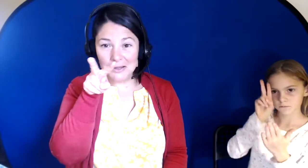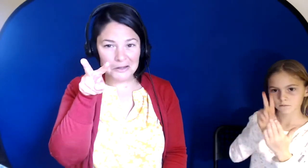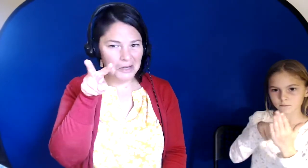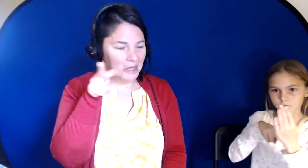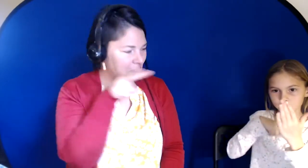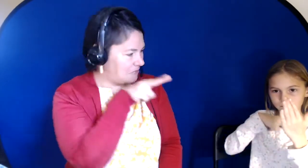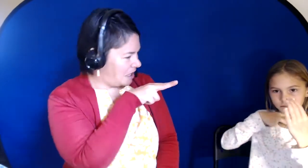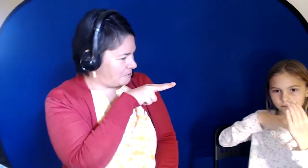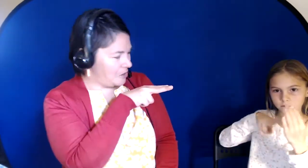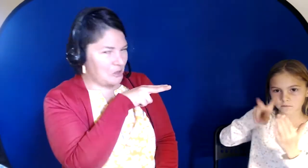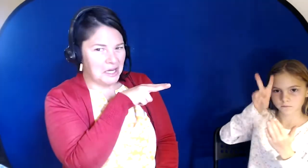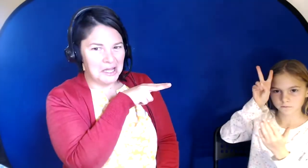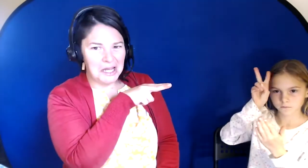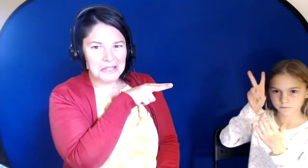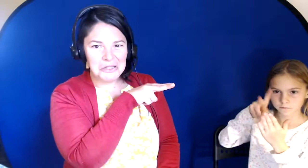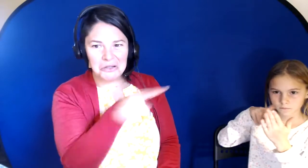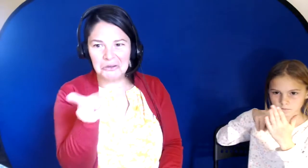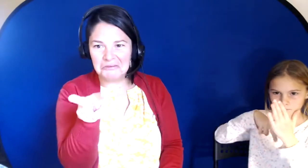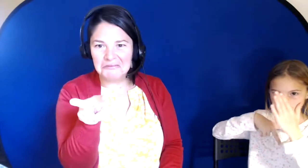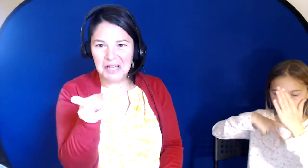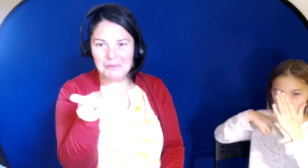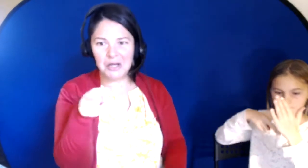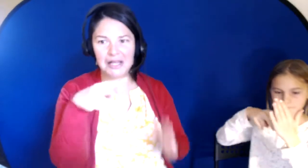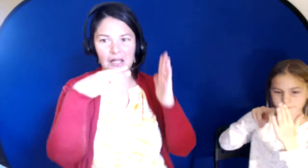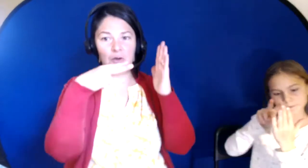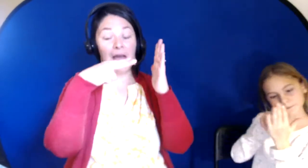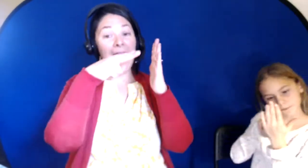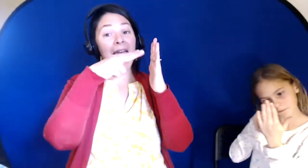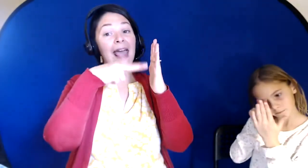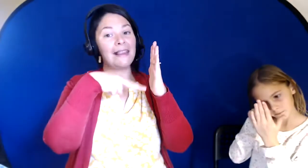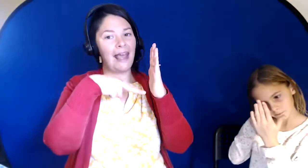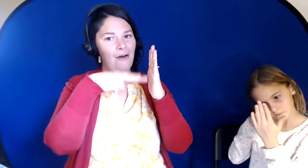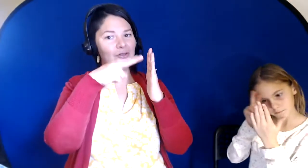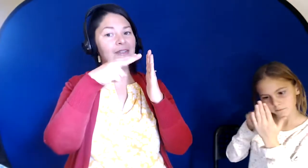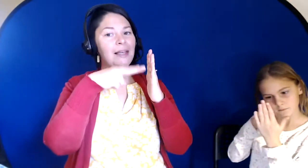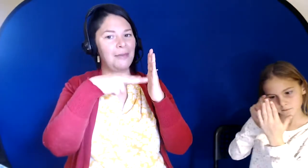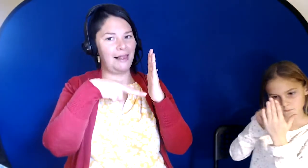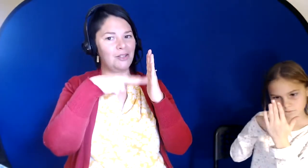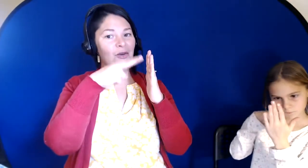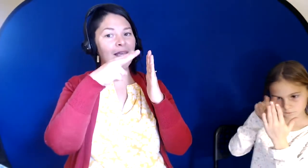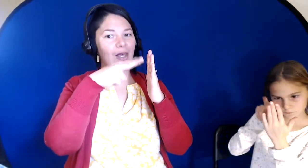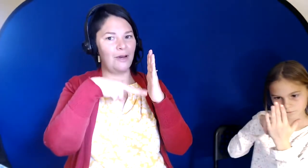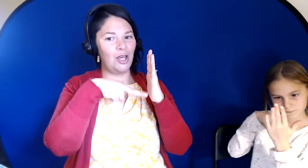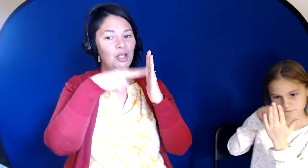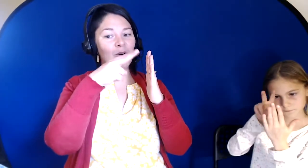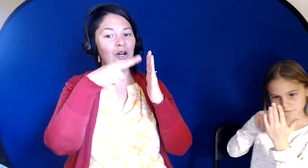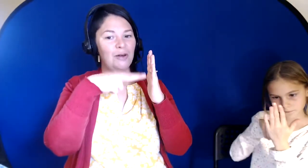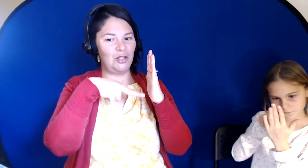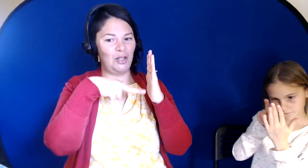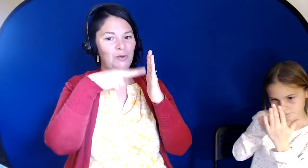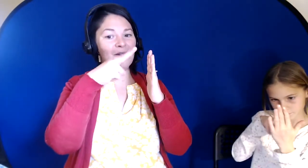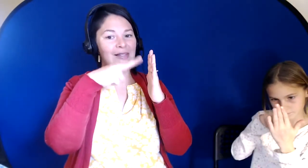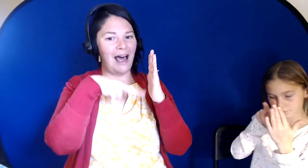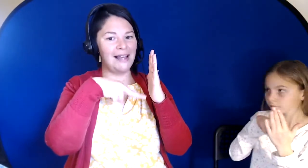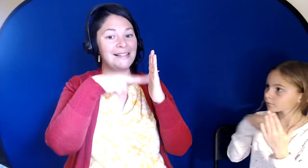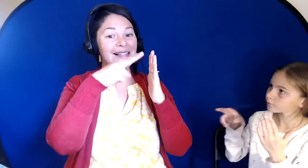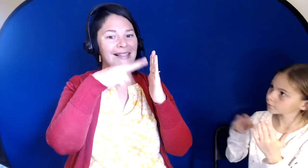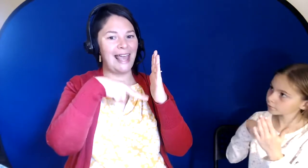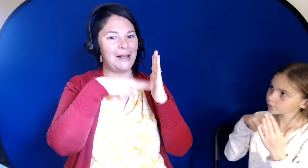looking. I'm looking at you. I'm looking at you. And now, just like Mila is showing you, you're going to use those eyes to scan a